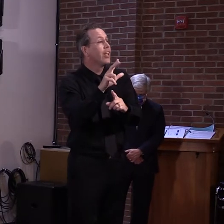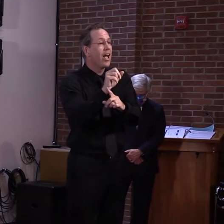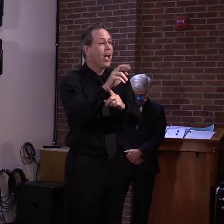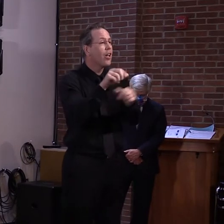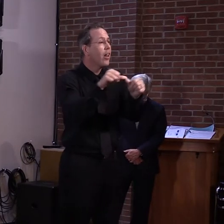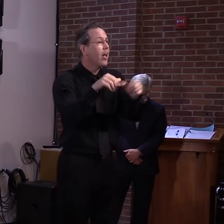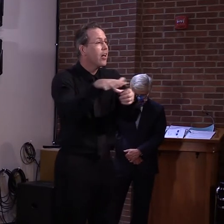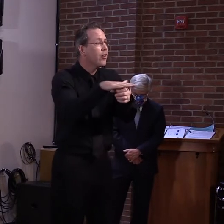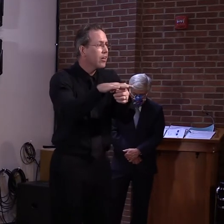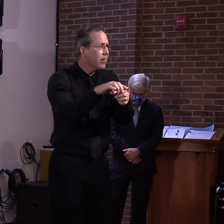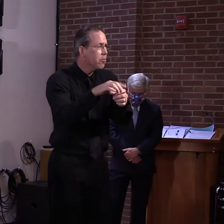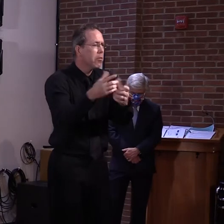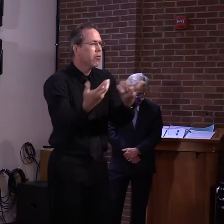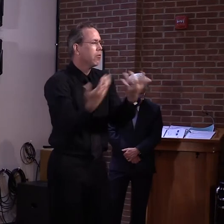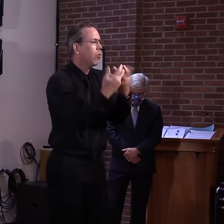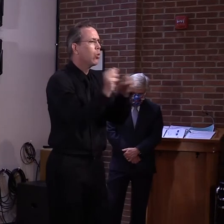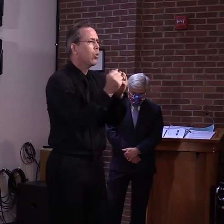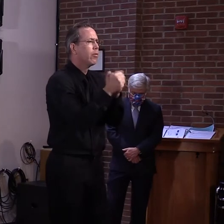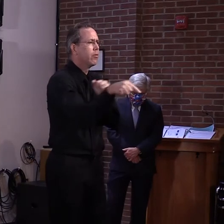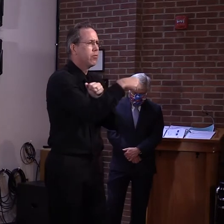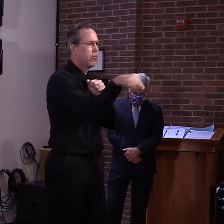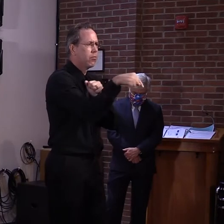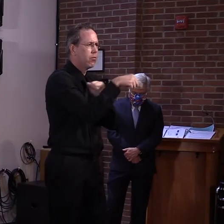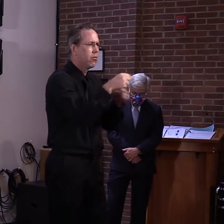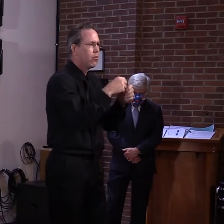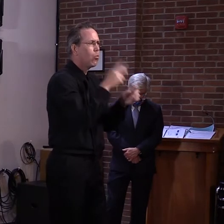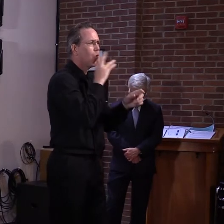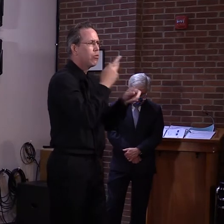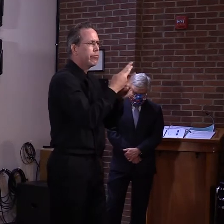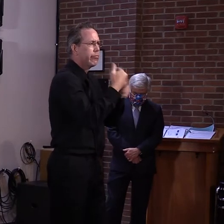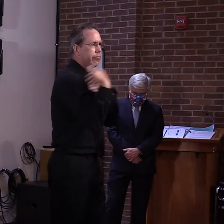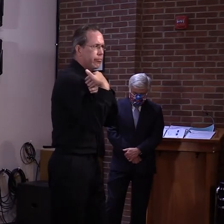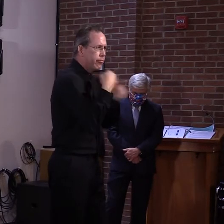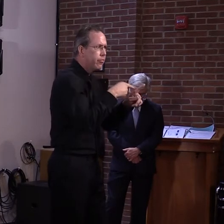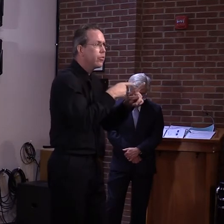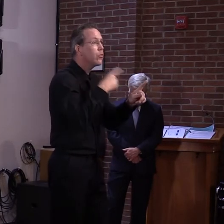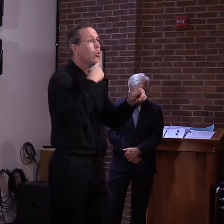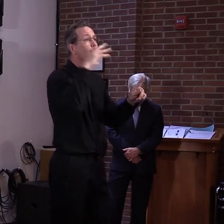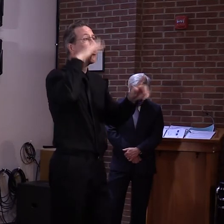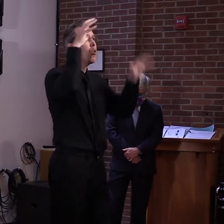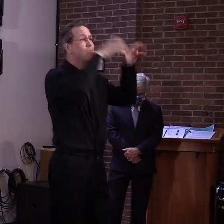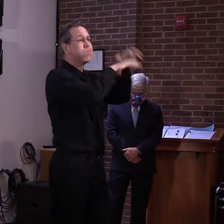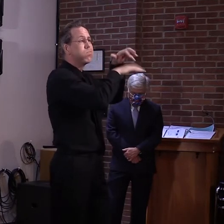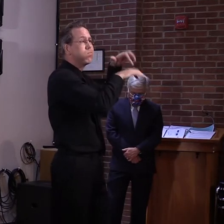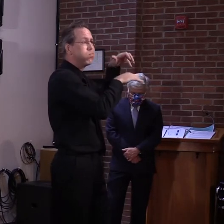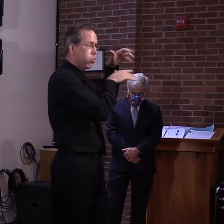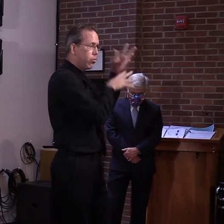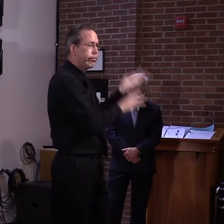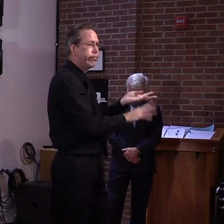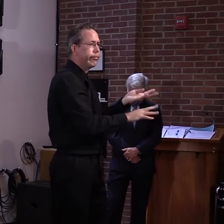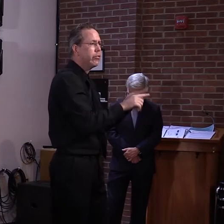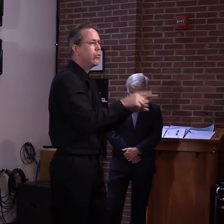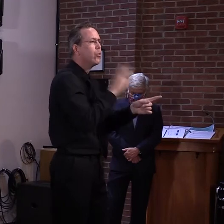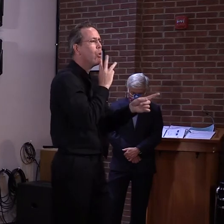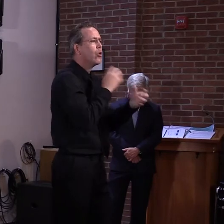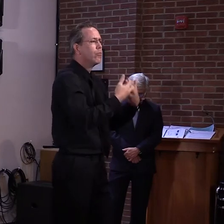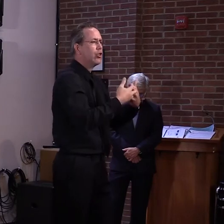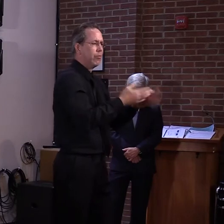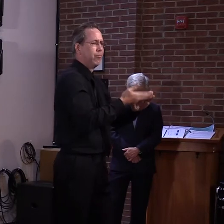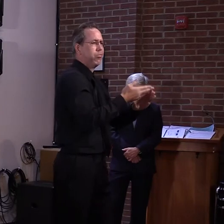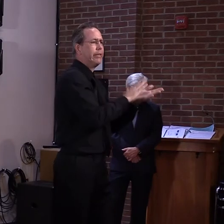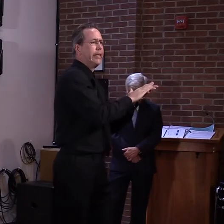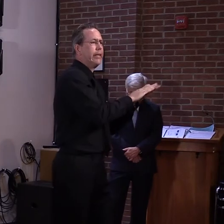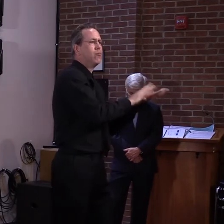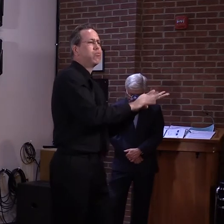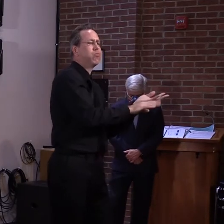overflows, keeping stormwater out of those single pipe systems. And then the next step, which is it can be